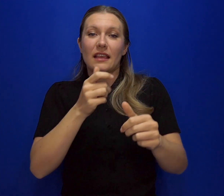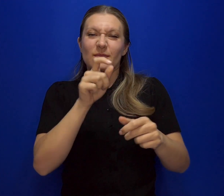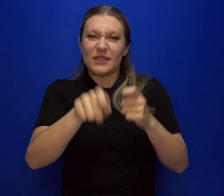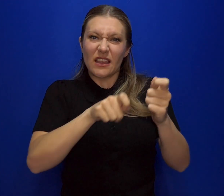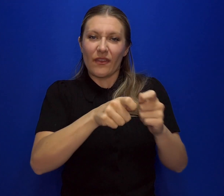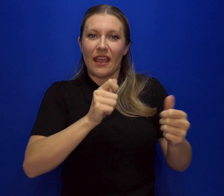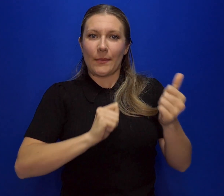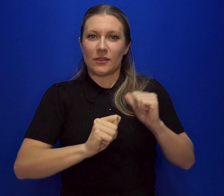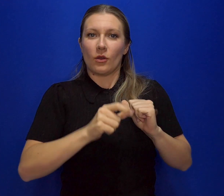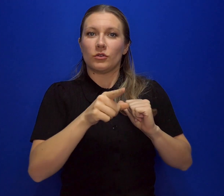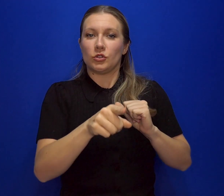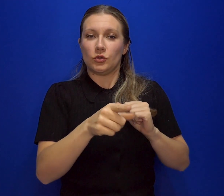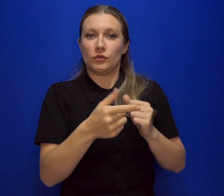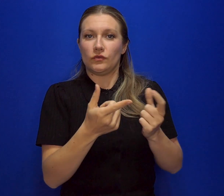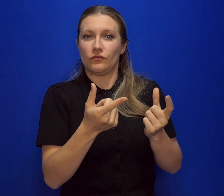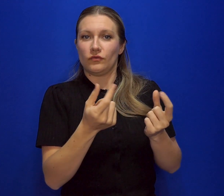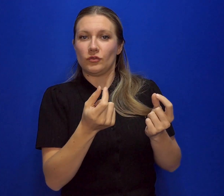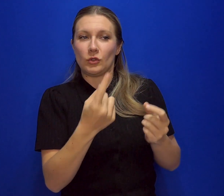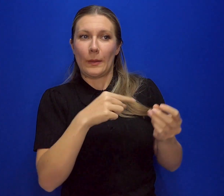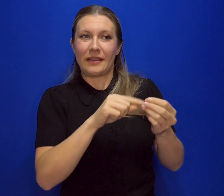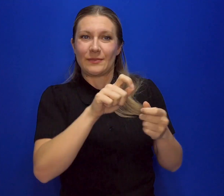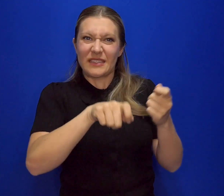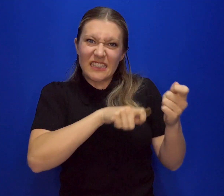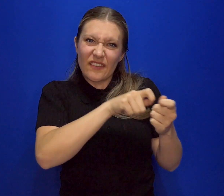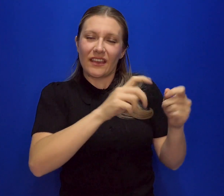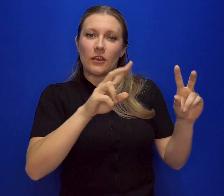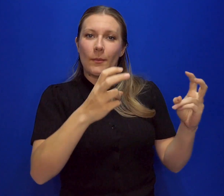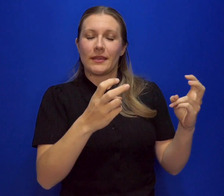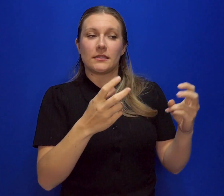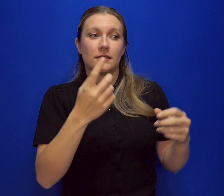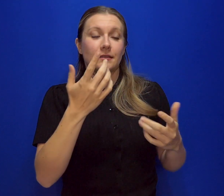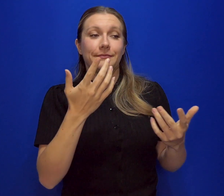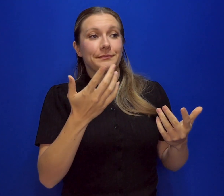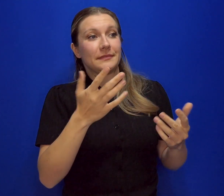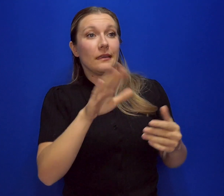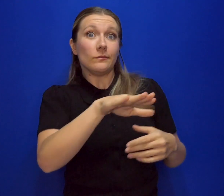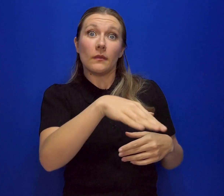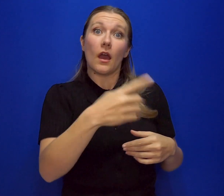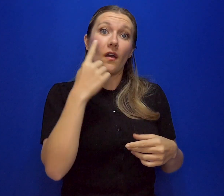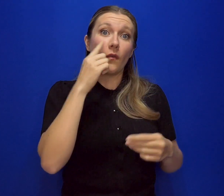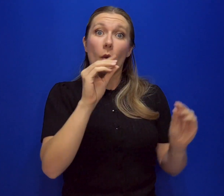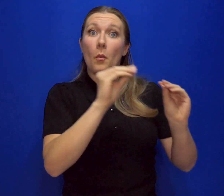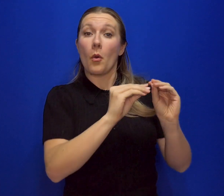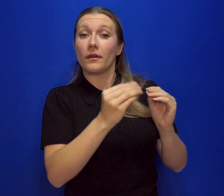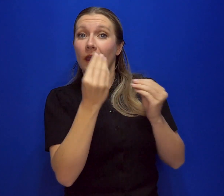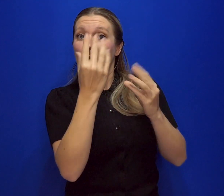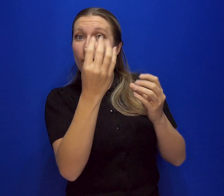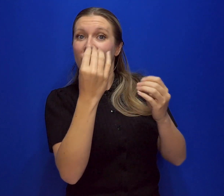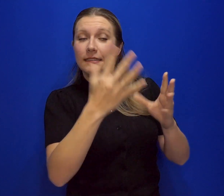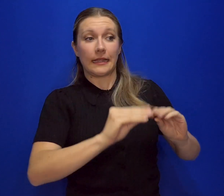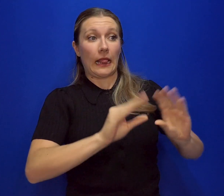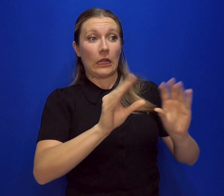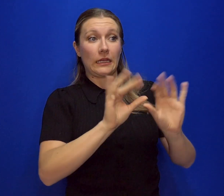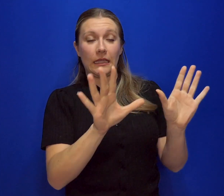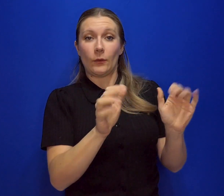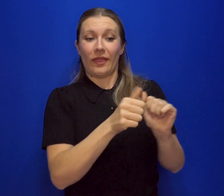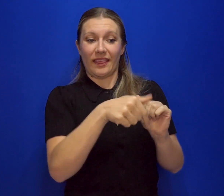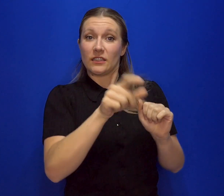the episodes that you've done about specific topics and said, hey, for a lot more in-depth information and really to clarify